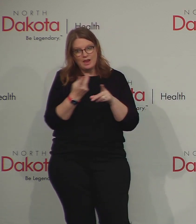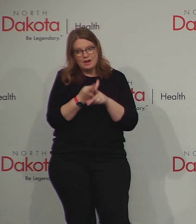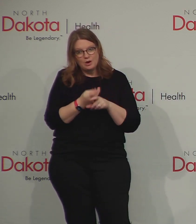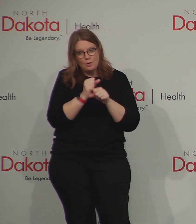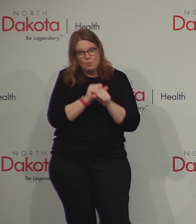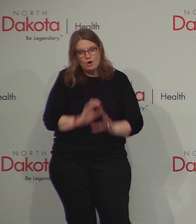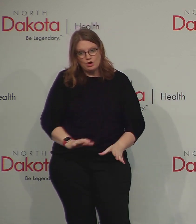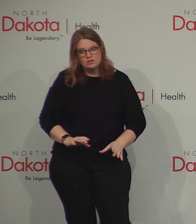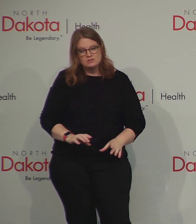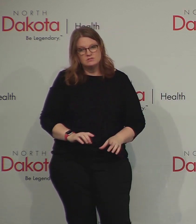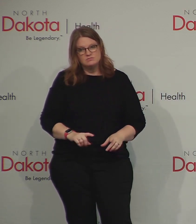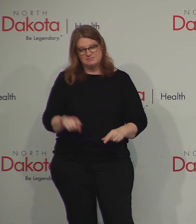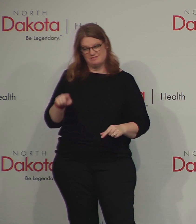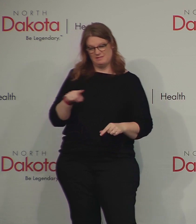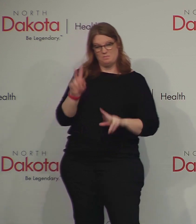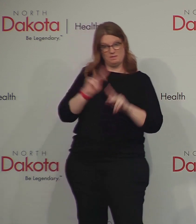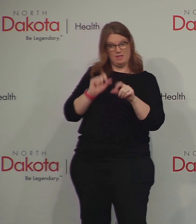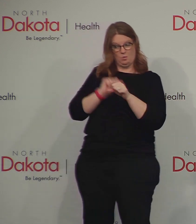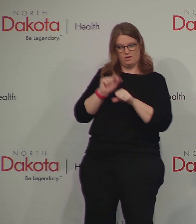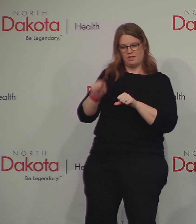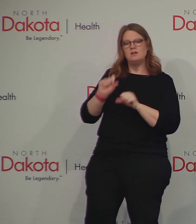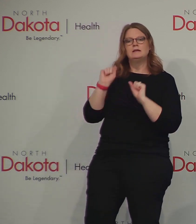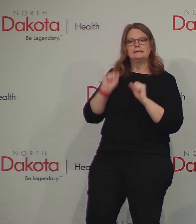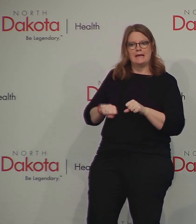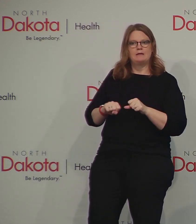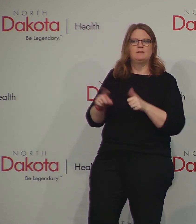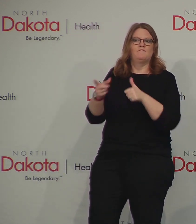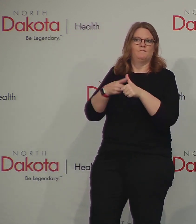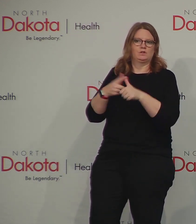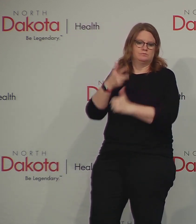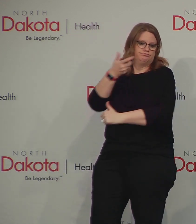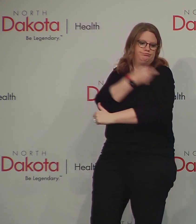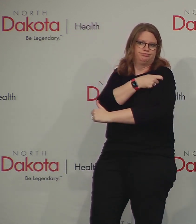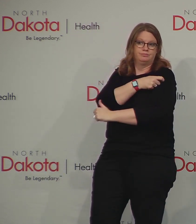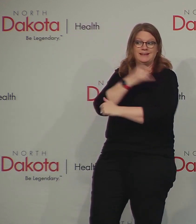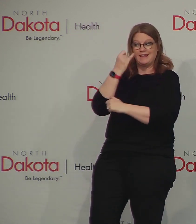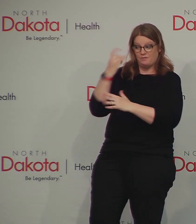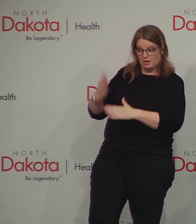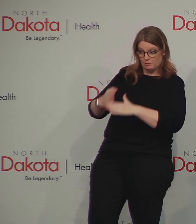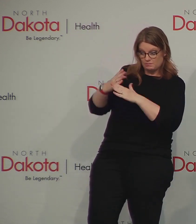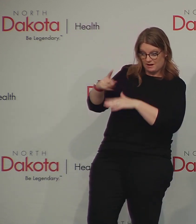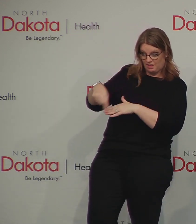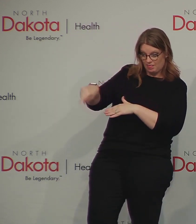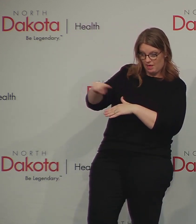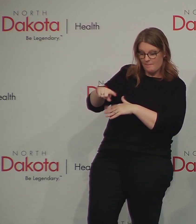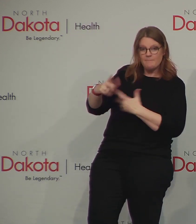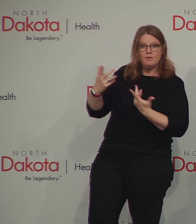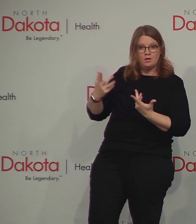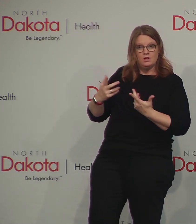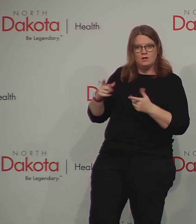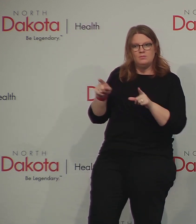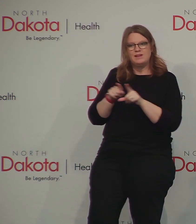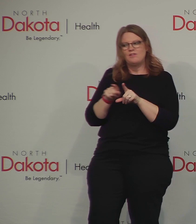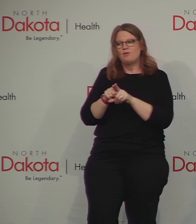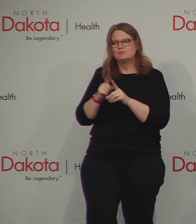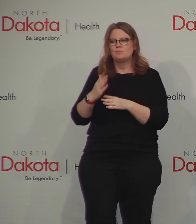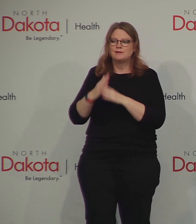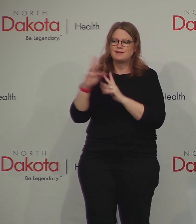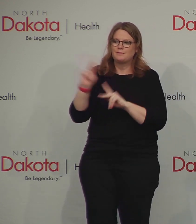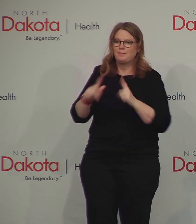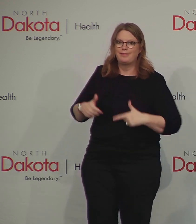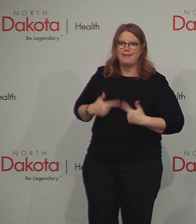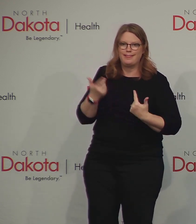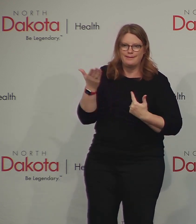can be in the front of the line for receiving the vaccine, because if we can protect those healthcare workers, we can protect those that are living in congregate care. But